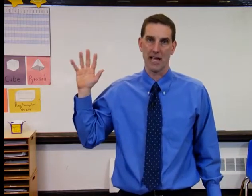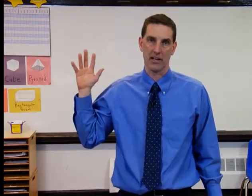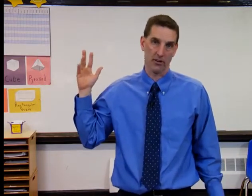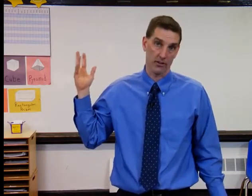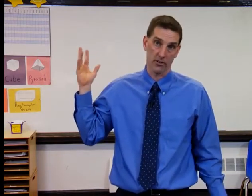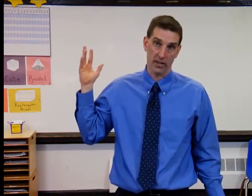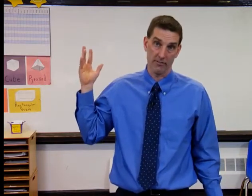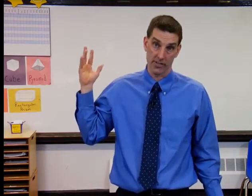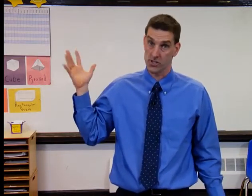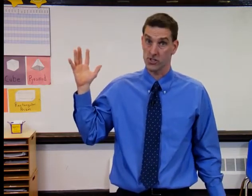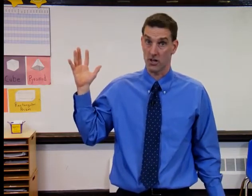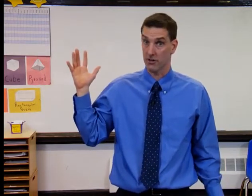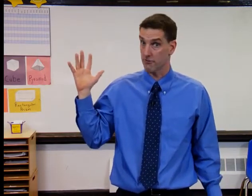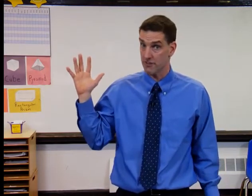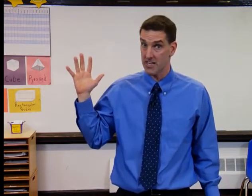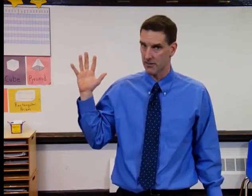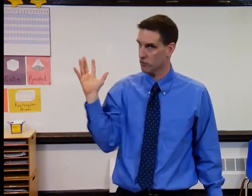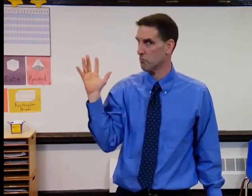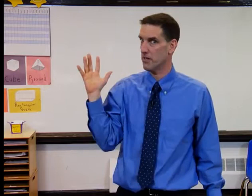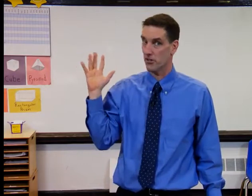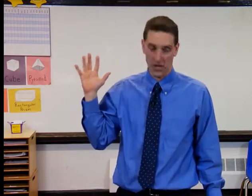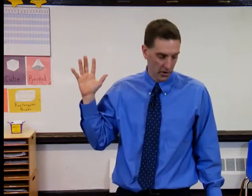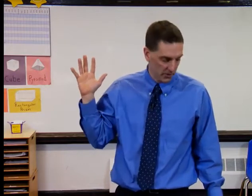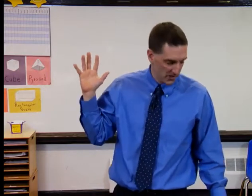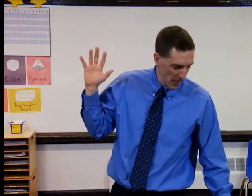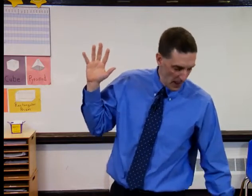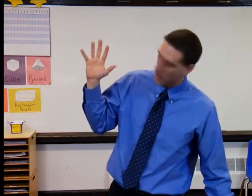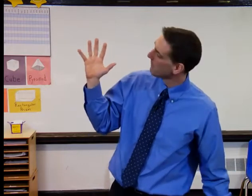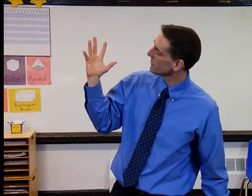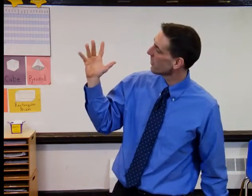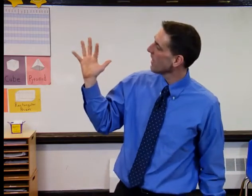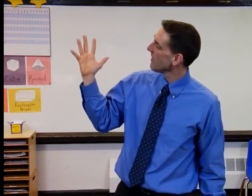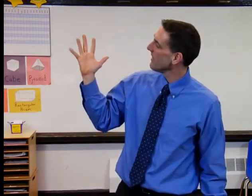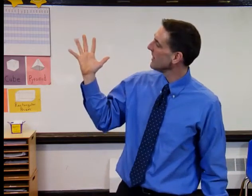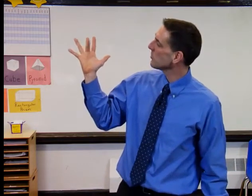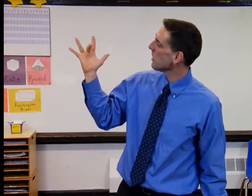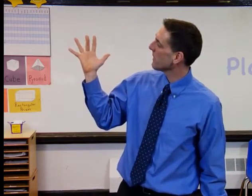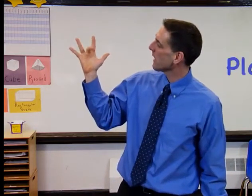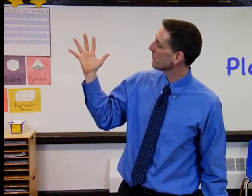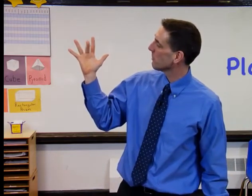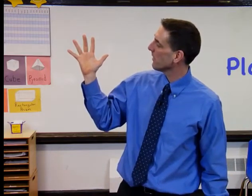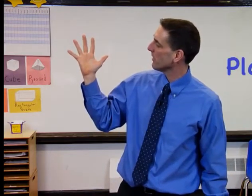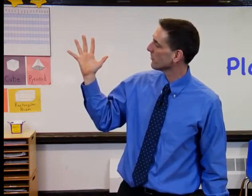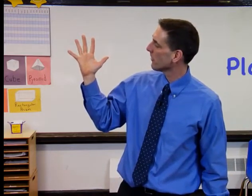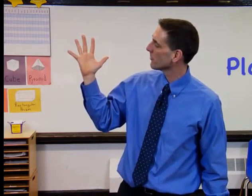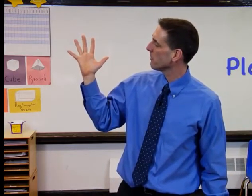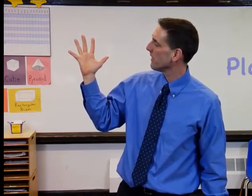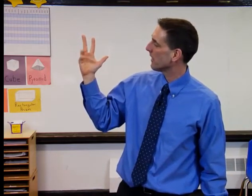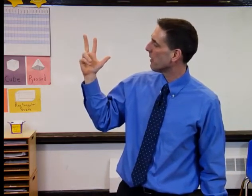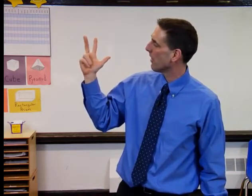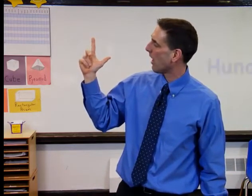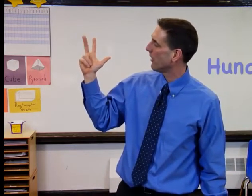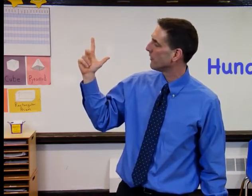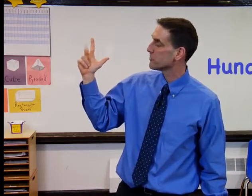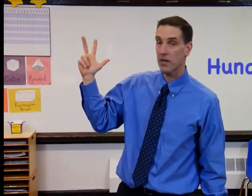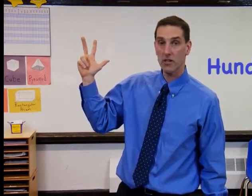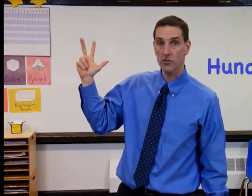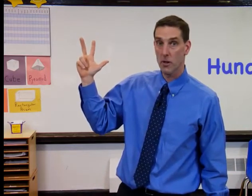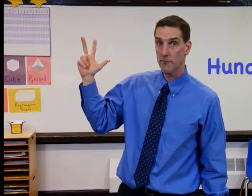You also have digits on your feet. Those would be your toes. So each one becomes a place. So this could become the hundreds place.